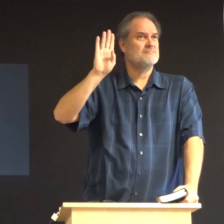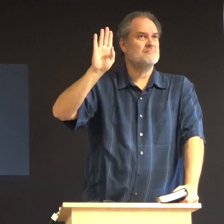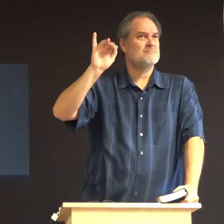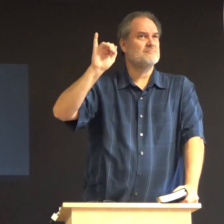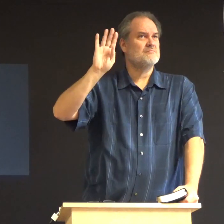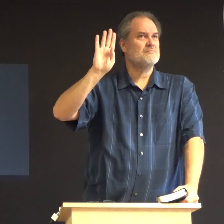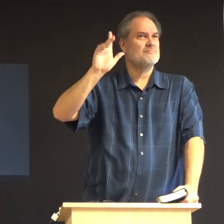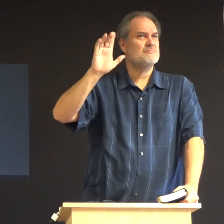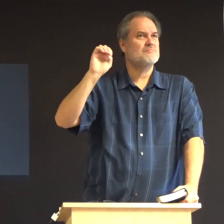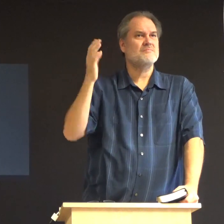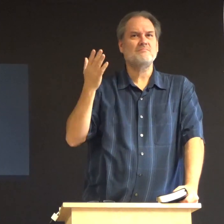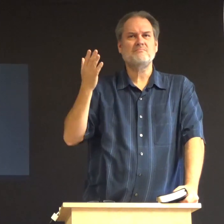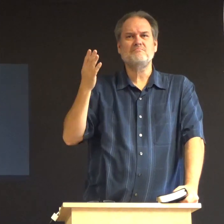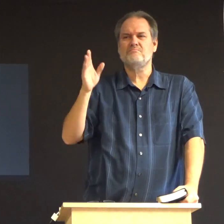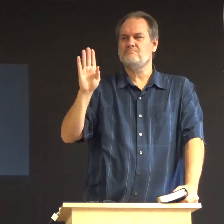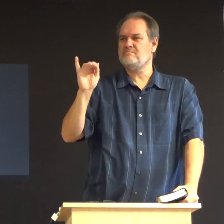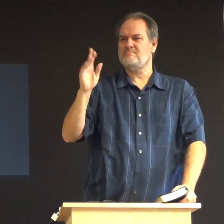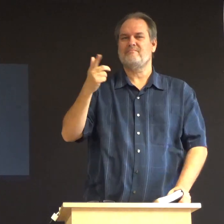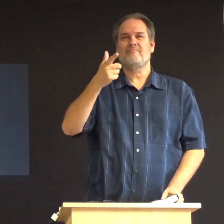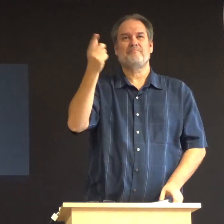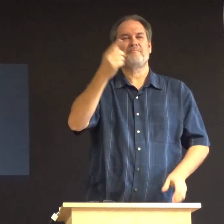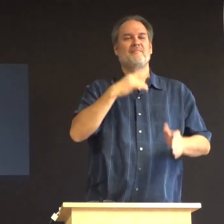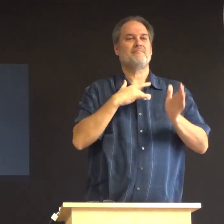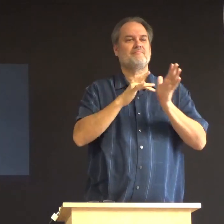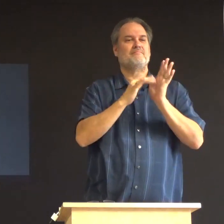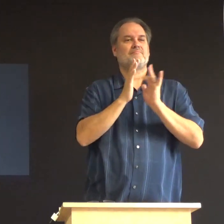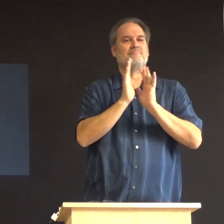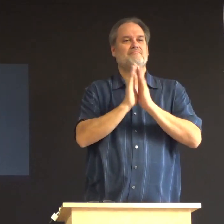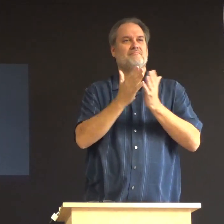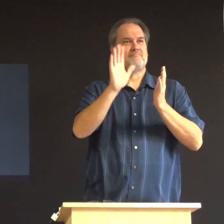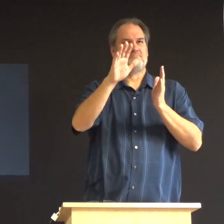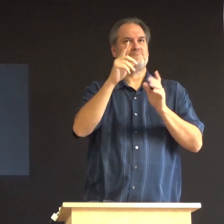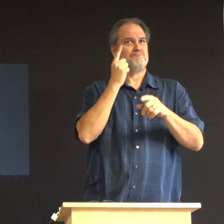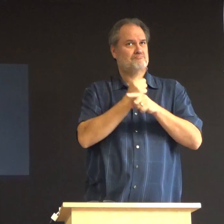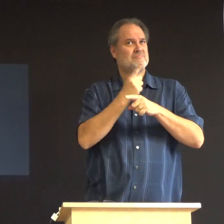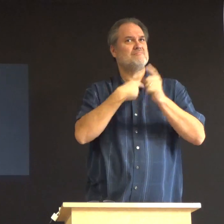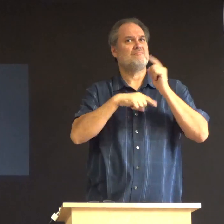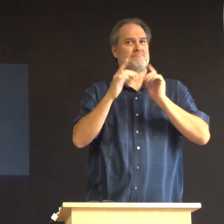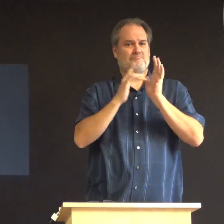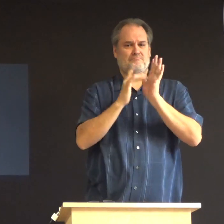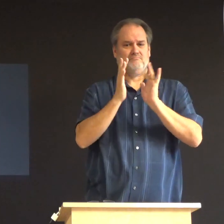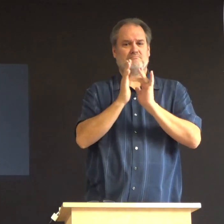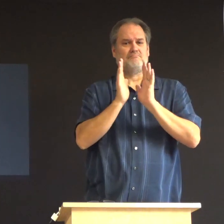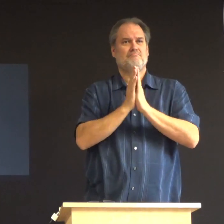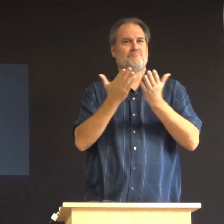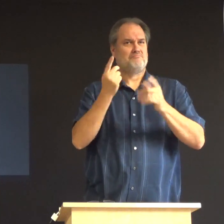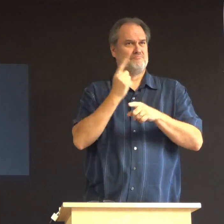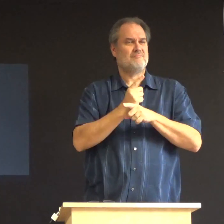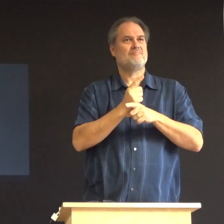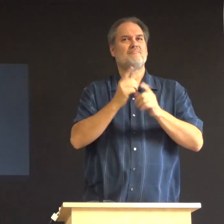Bible, y'all know what Bible means. What does Bible mean? I know that we say in Jesus' book,